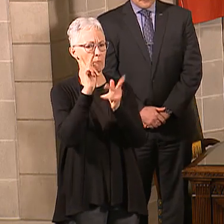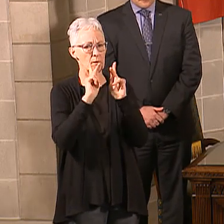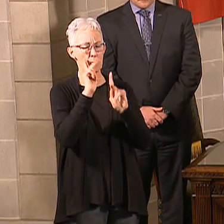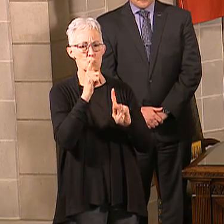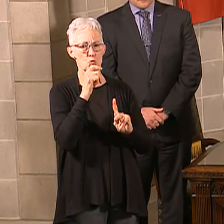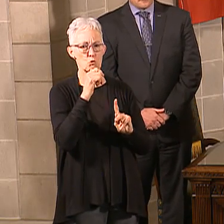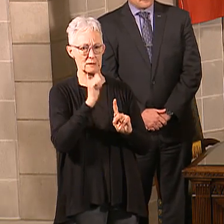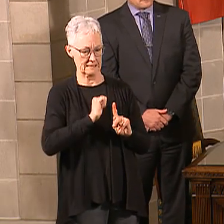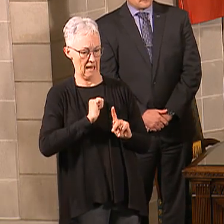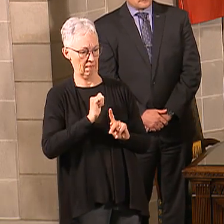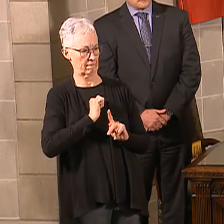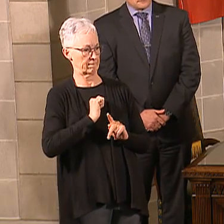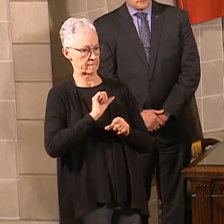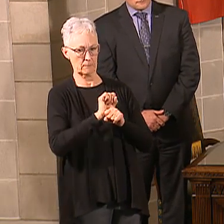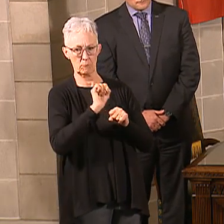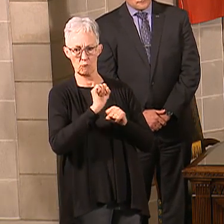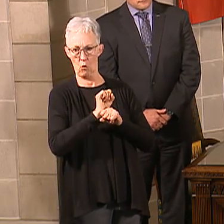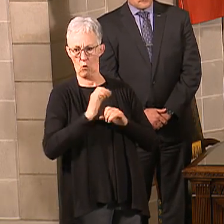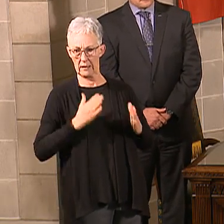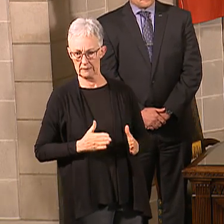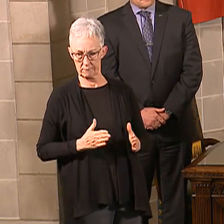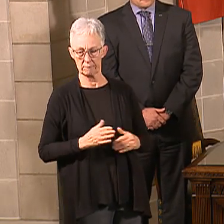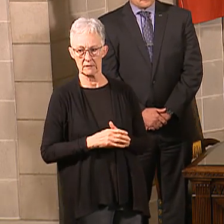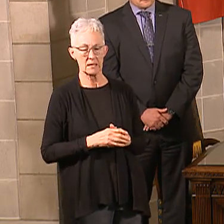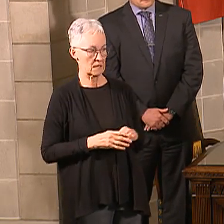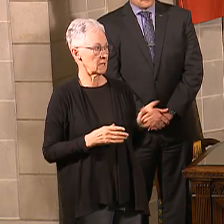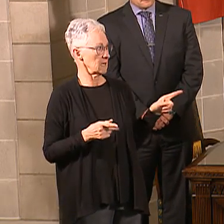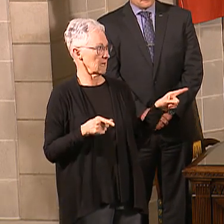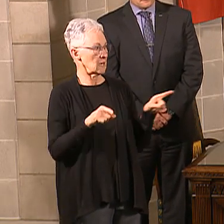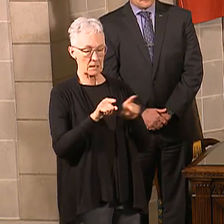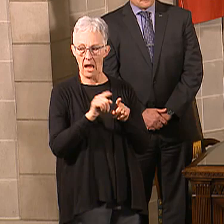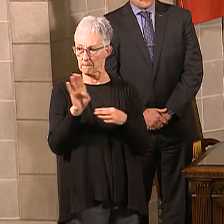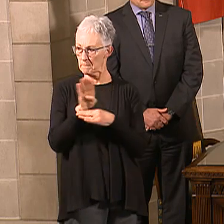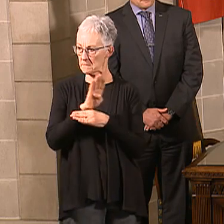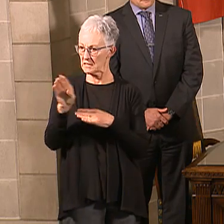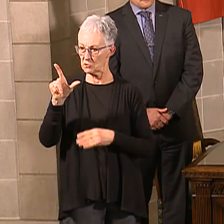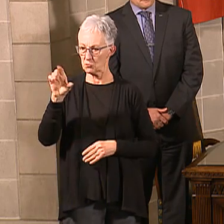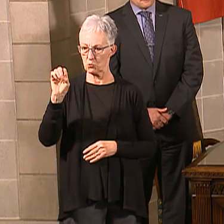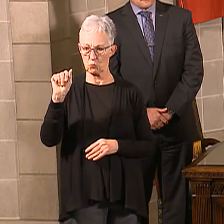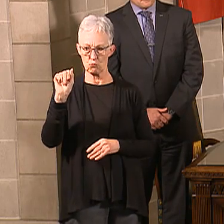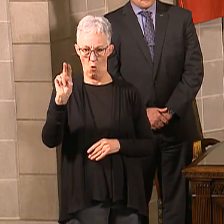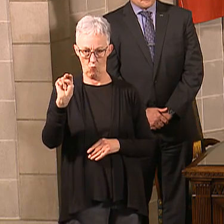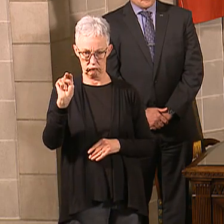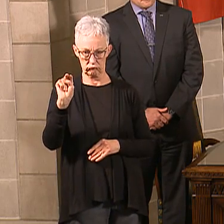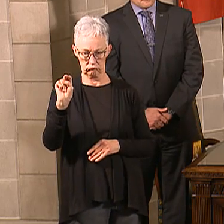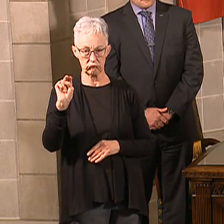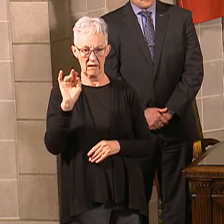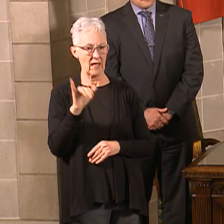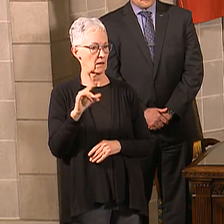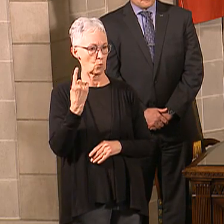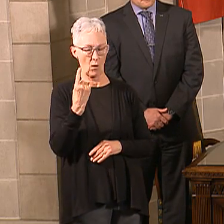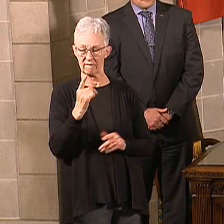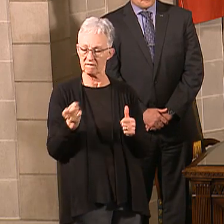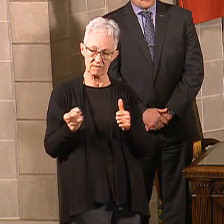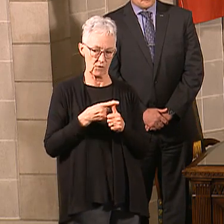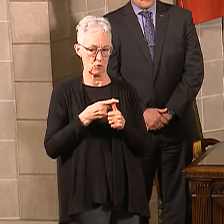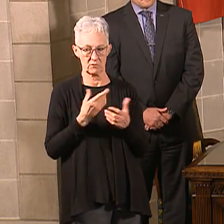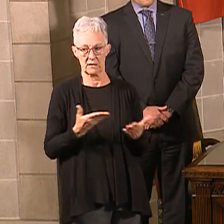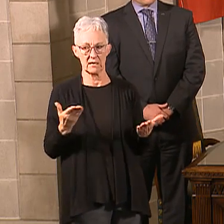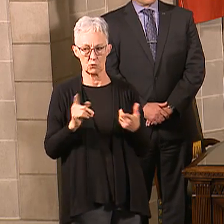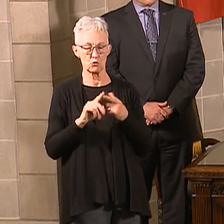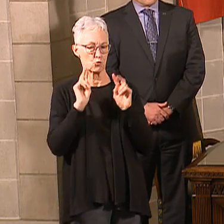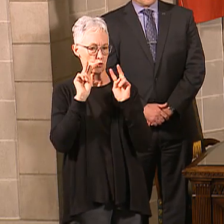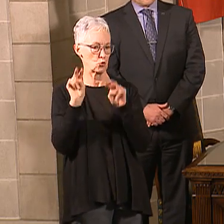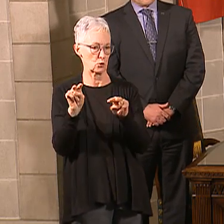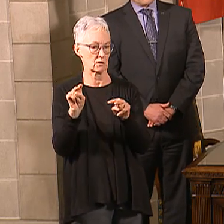again, I'd go back to the same types of business loans we were just talking about from the Small Business Administration. That's going to be one of your first things you would take a look at,